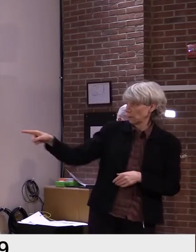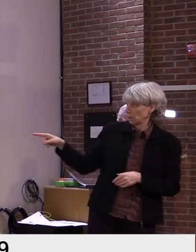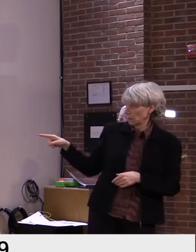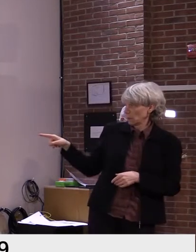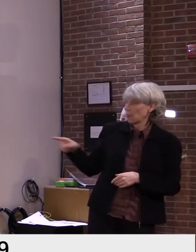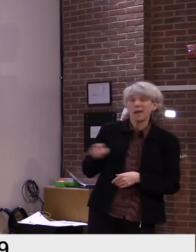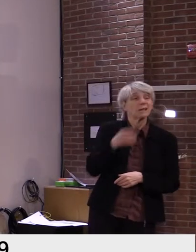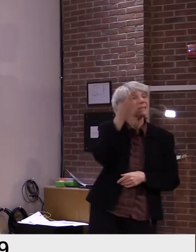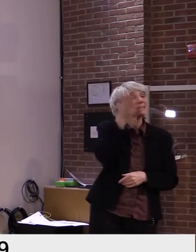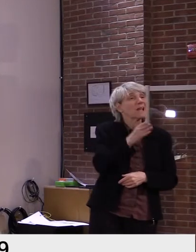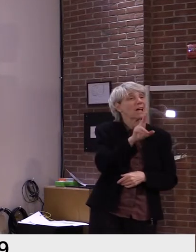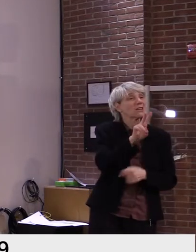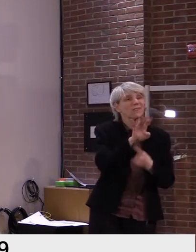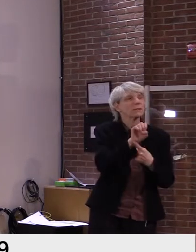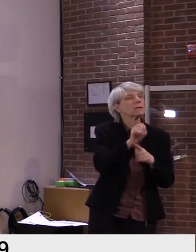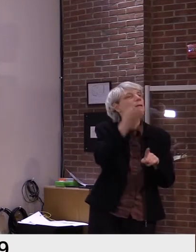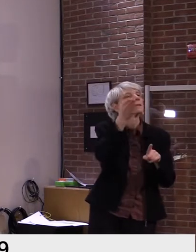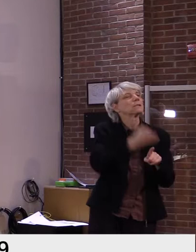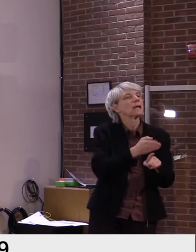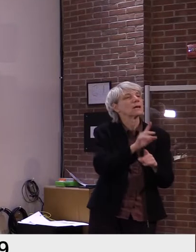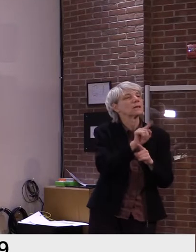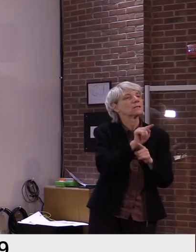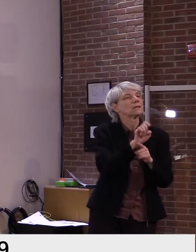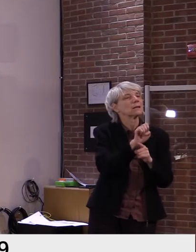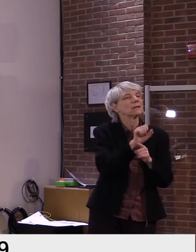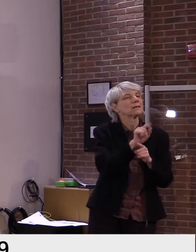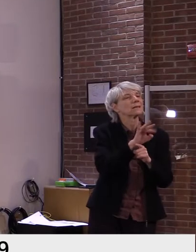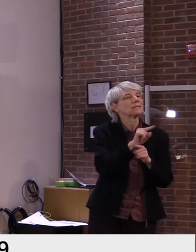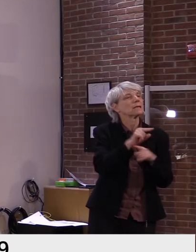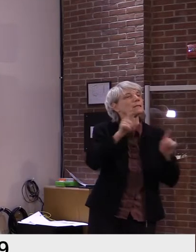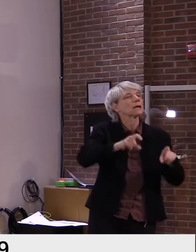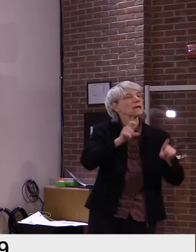healthvermont.gov/testing, in addition to testing available throughout the state.